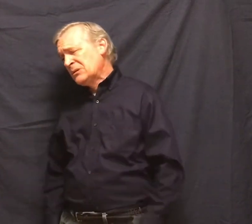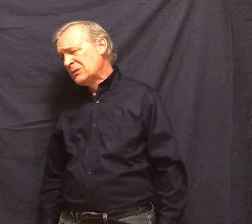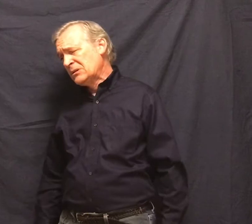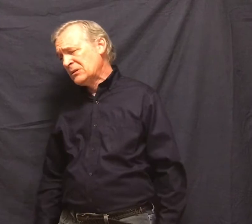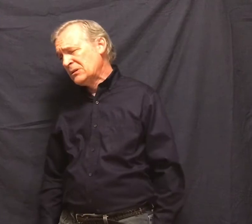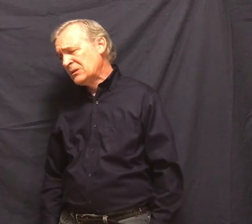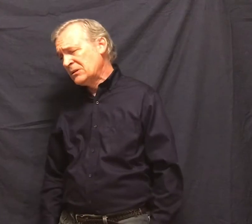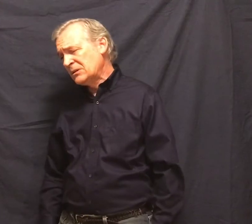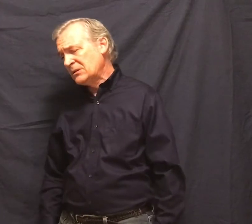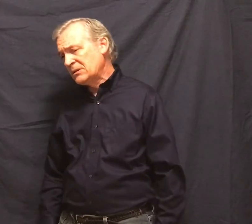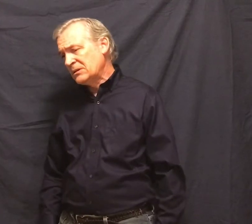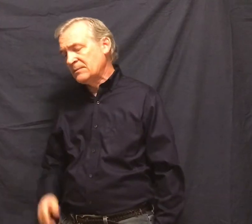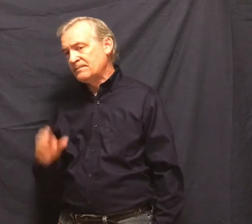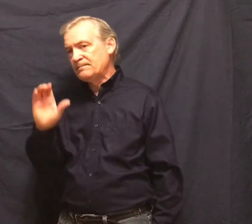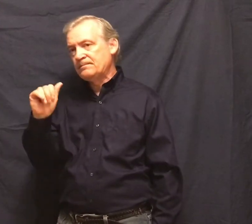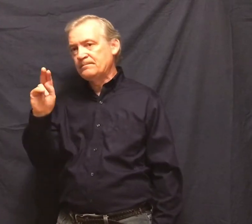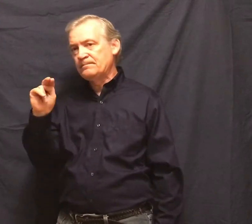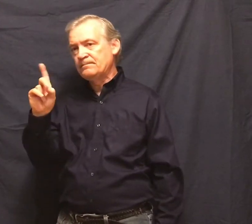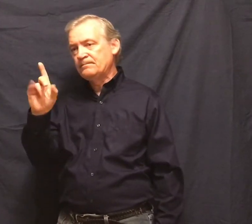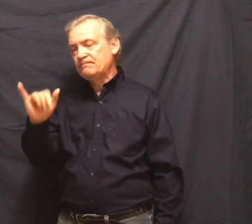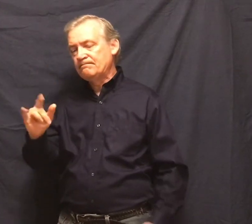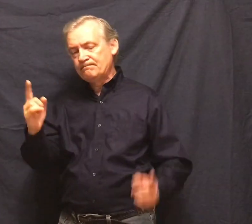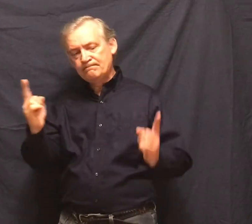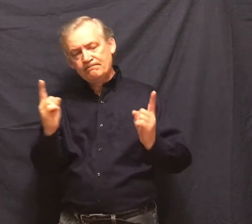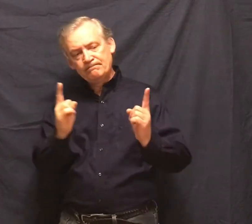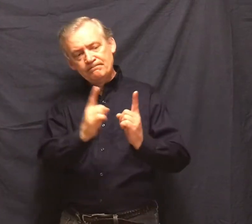Candy stepped over to him. Don't you worry none, he said.